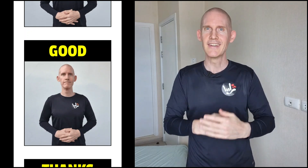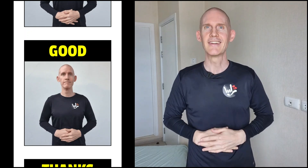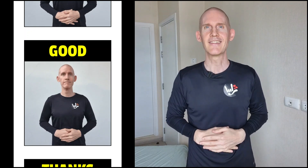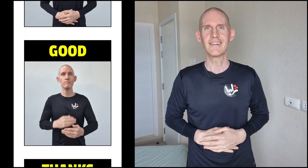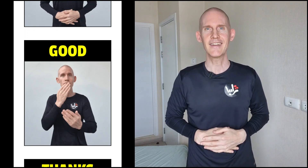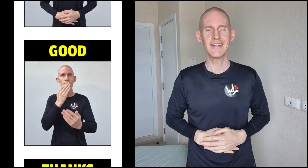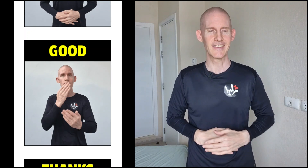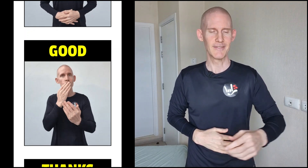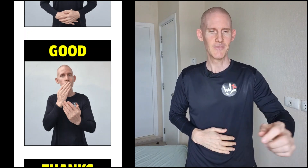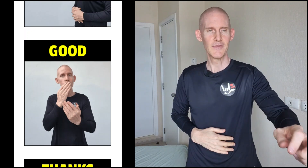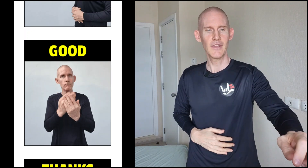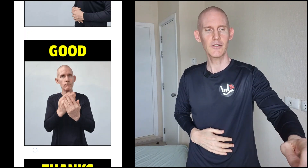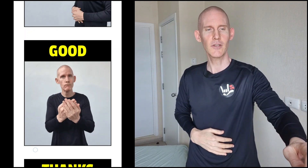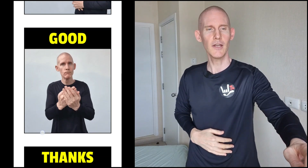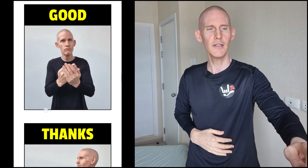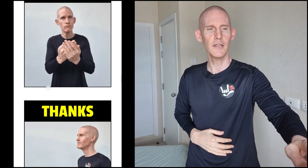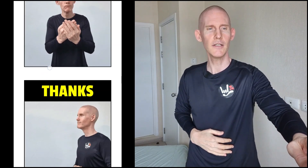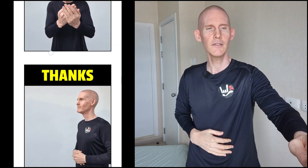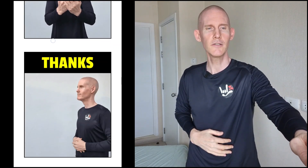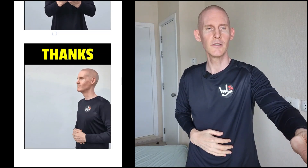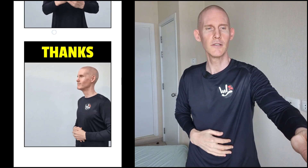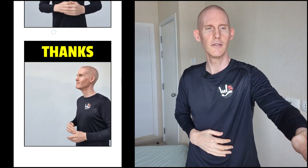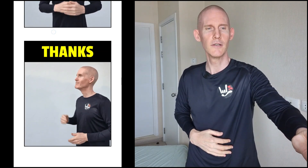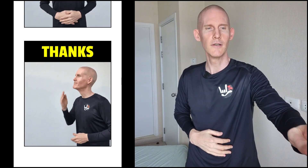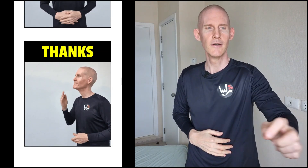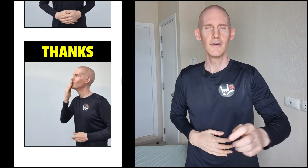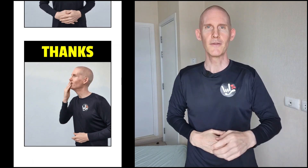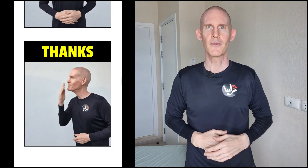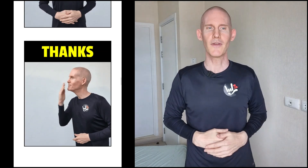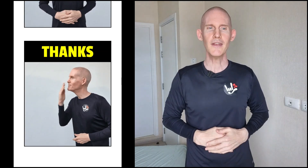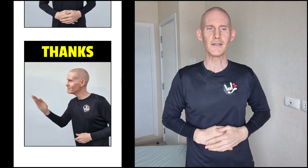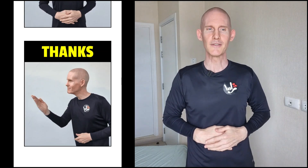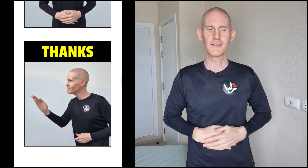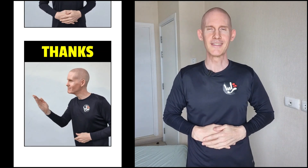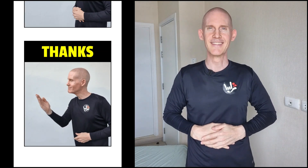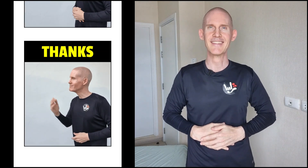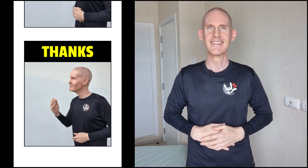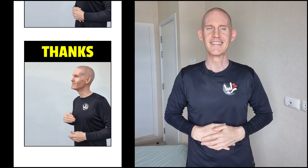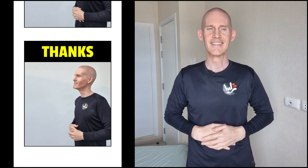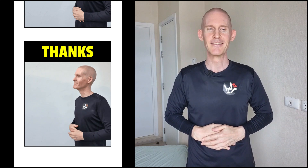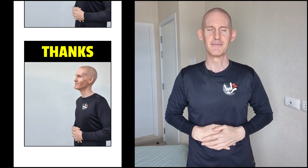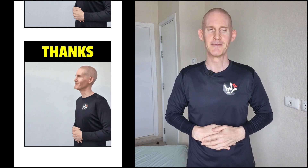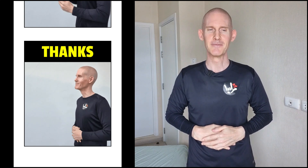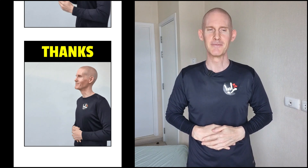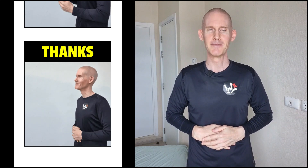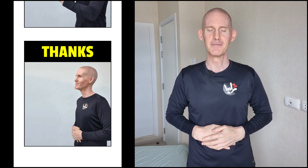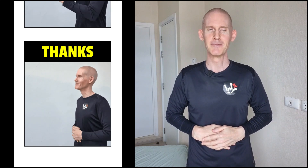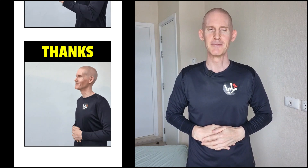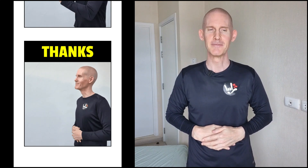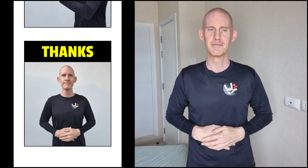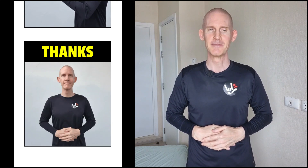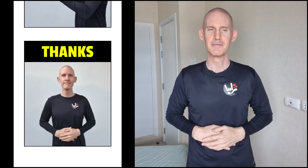Good. All right. Next sign is thanks.